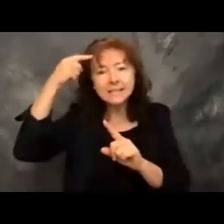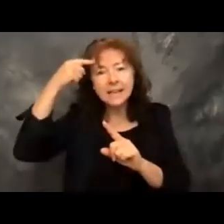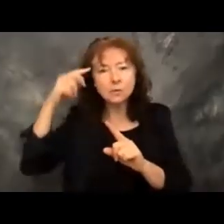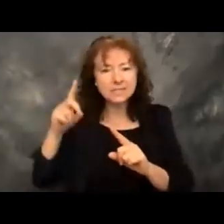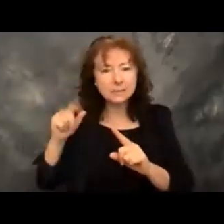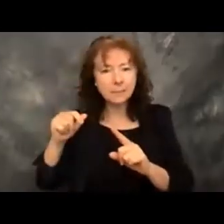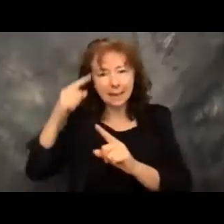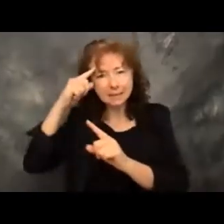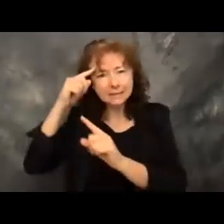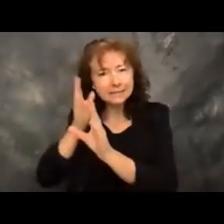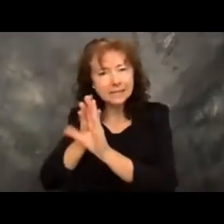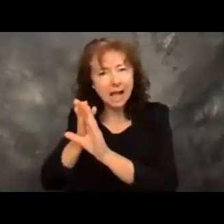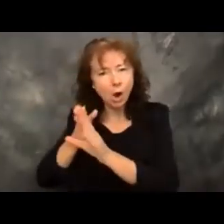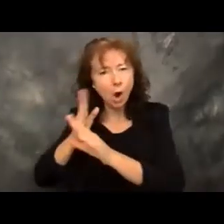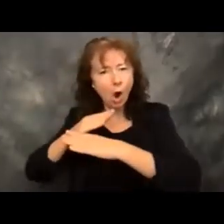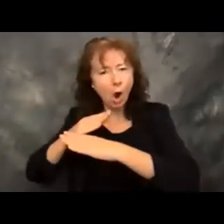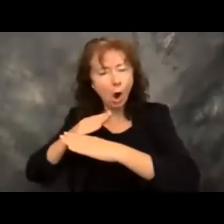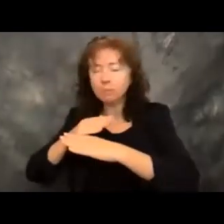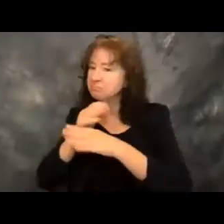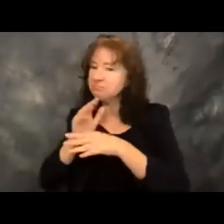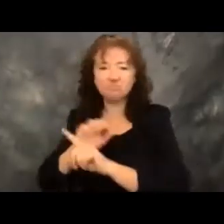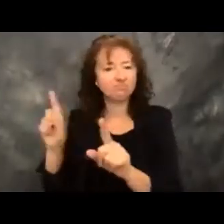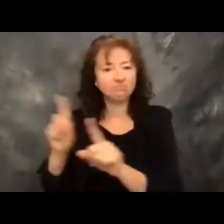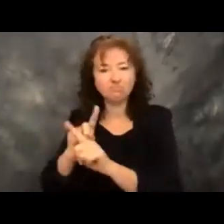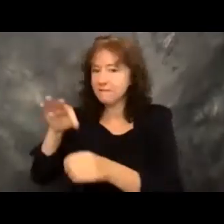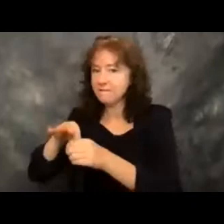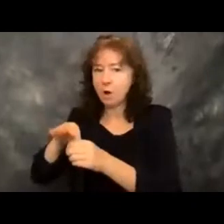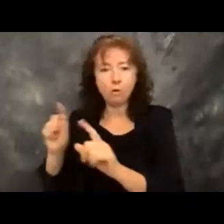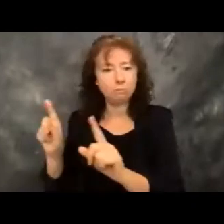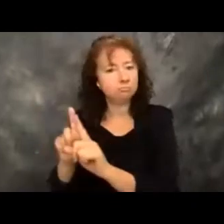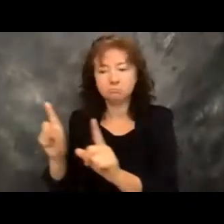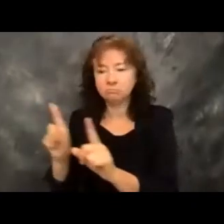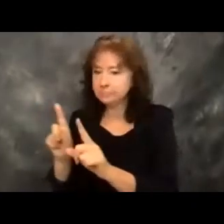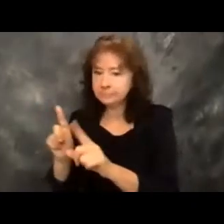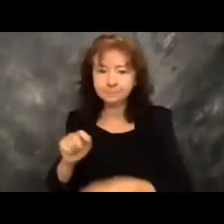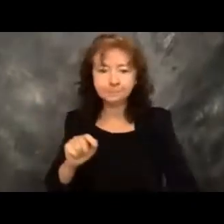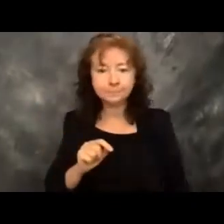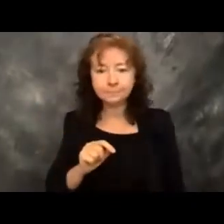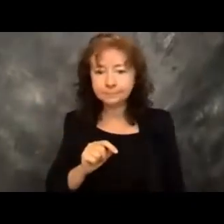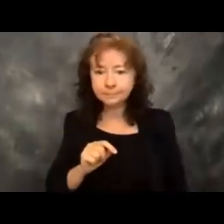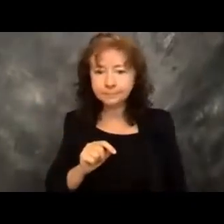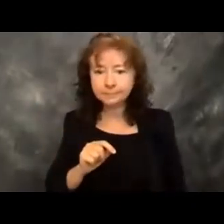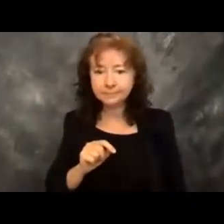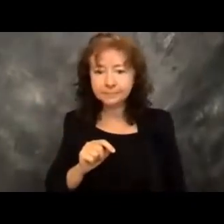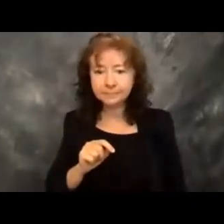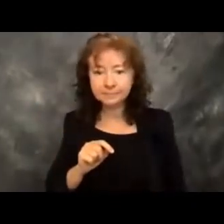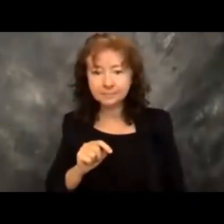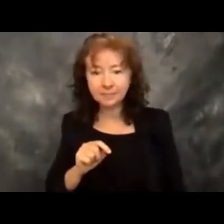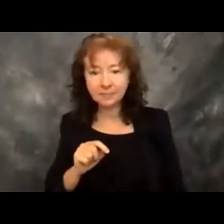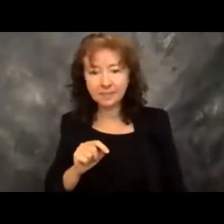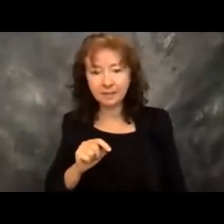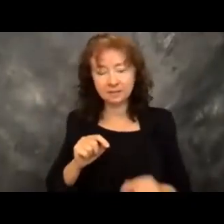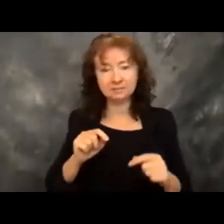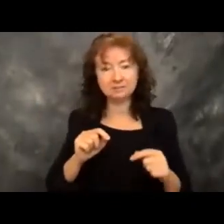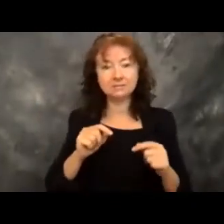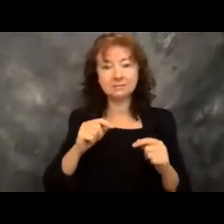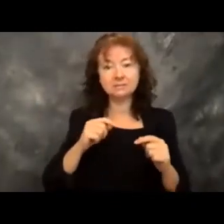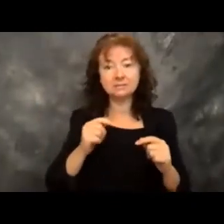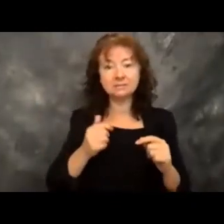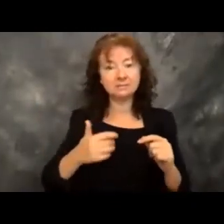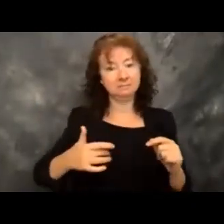because those with psychosocial and intellectual disabilities were considered not to be